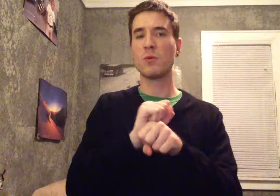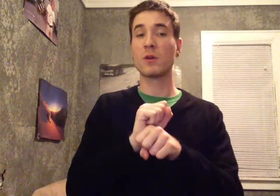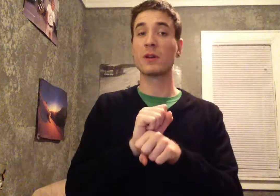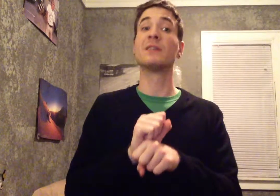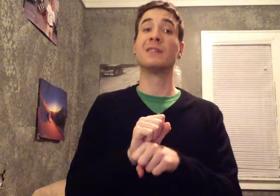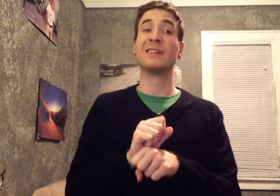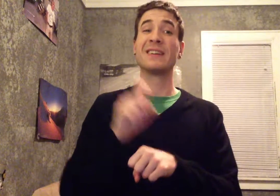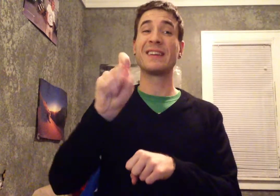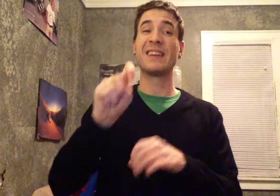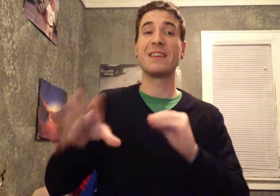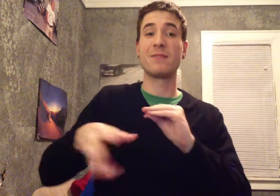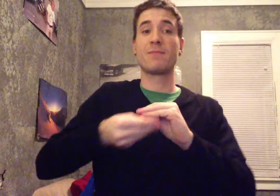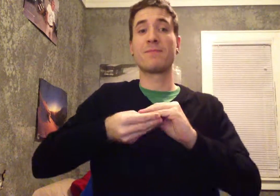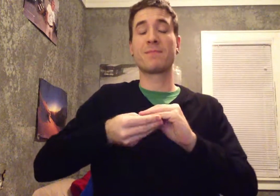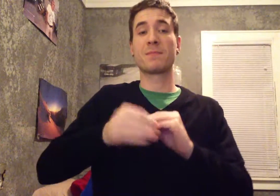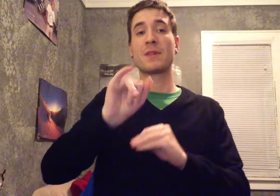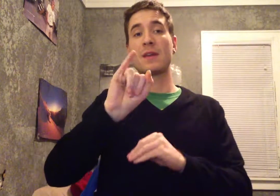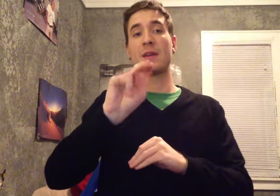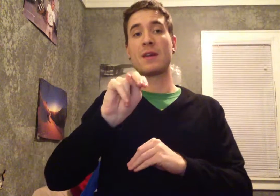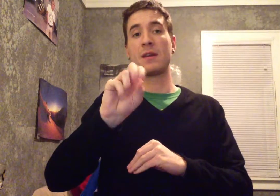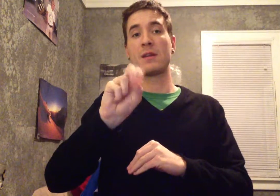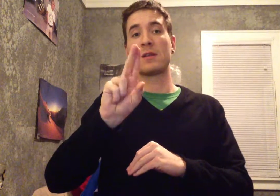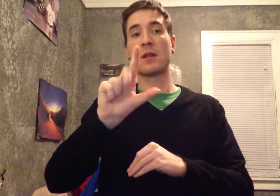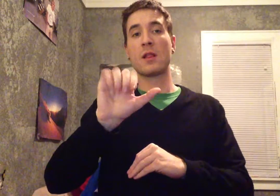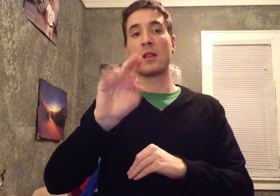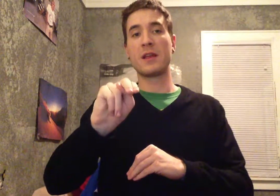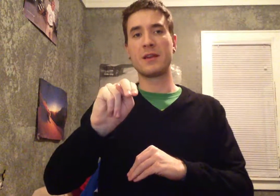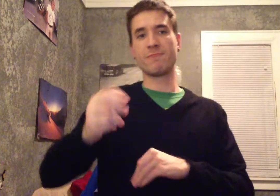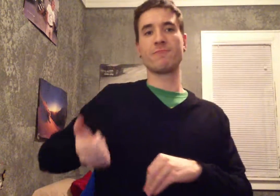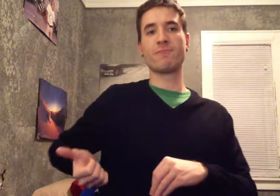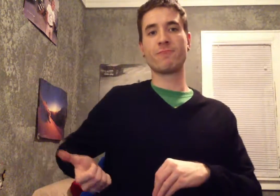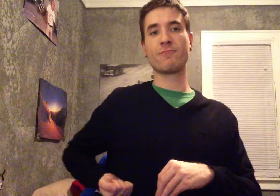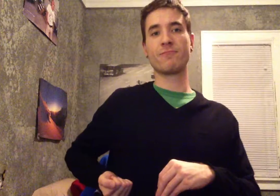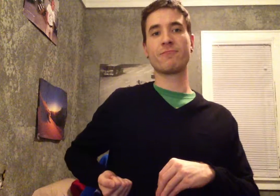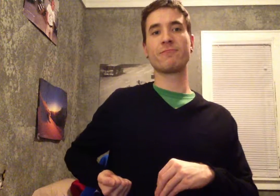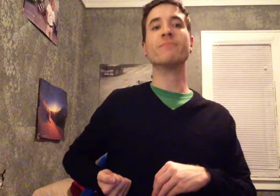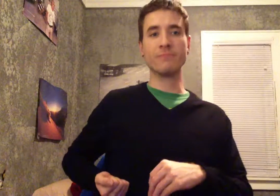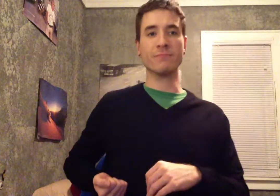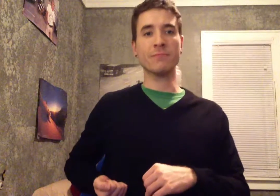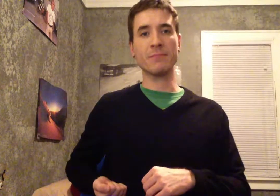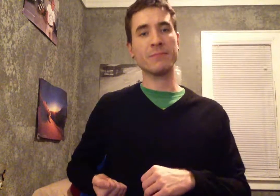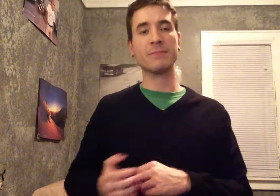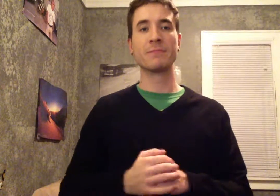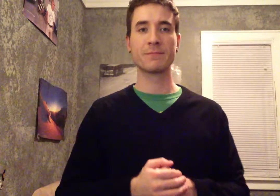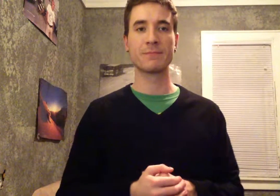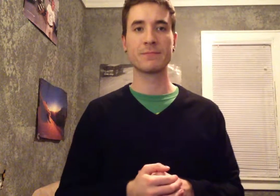to add insulin to oral medications or switch to insulin alone. Although your doctor is